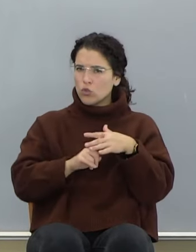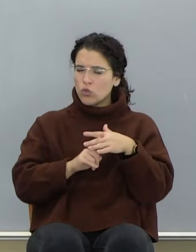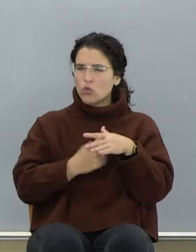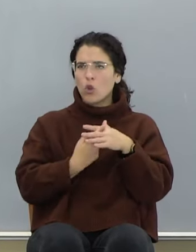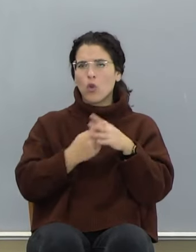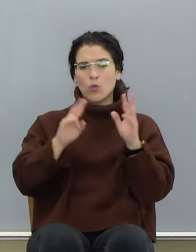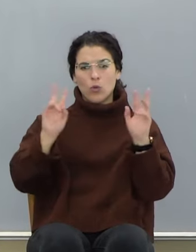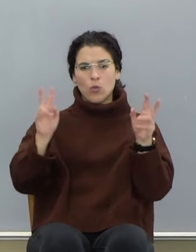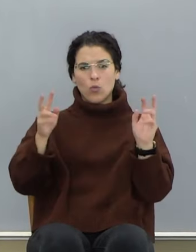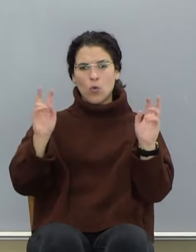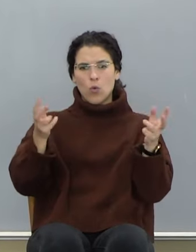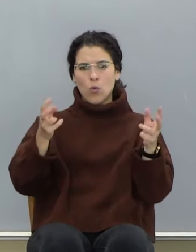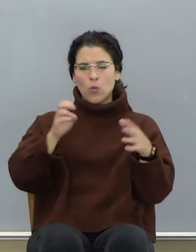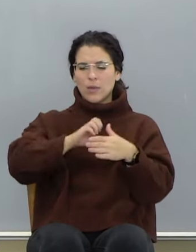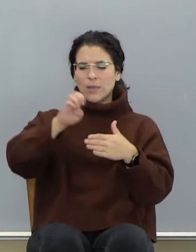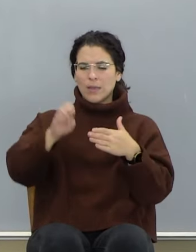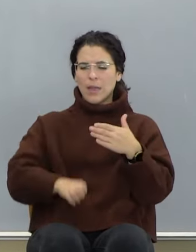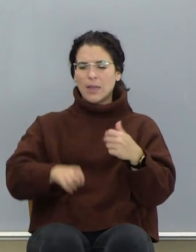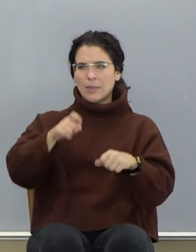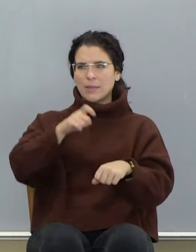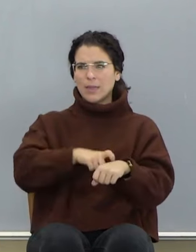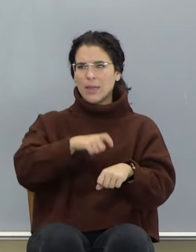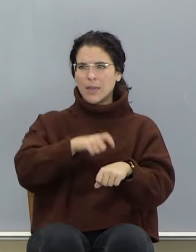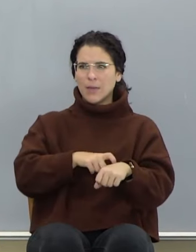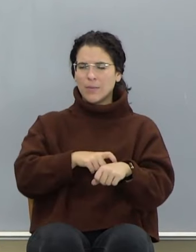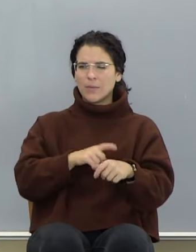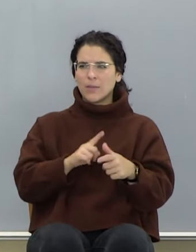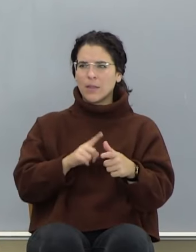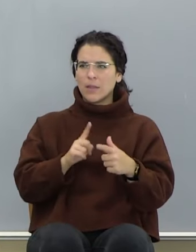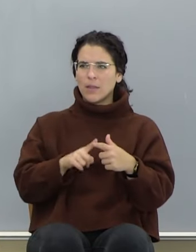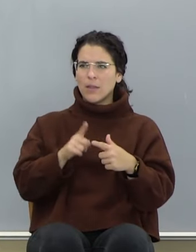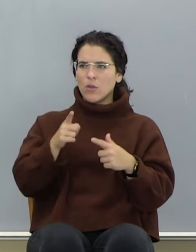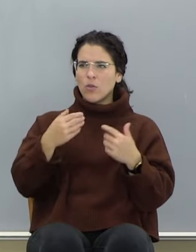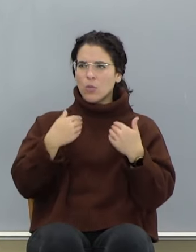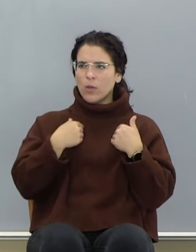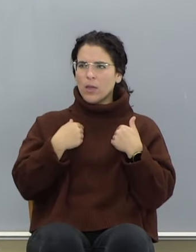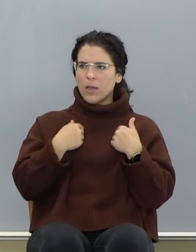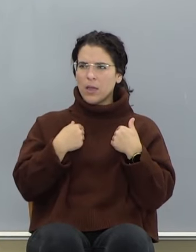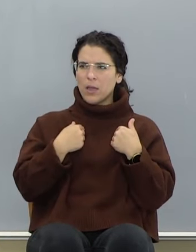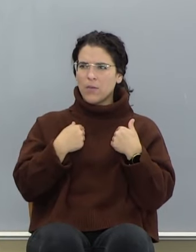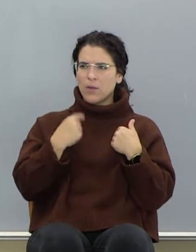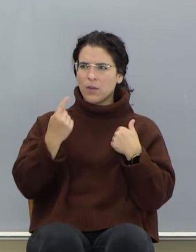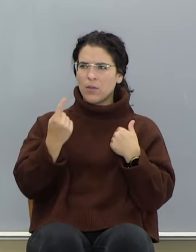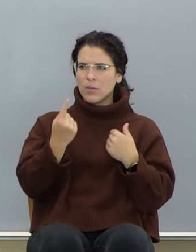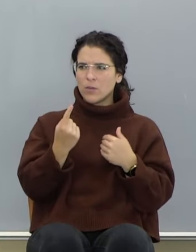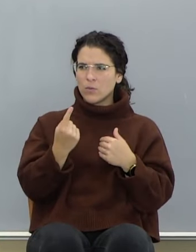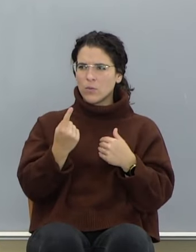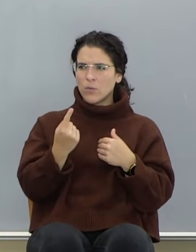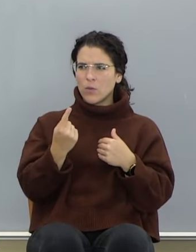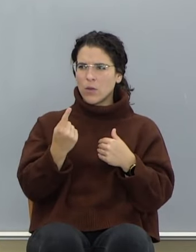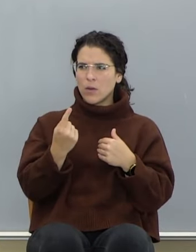the, quote, end times. And then you have, now this one,